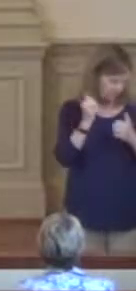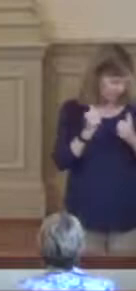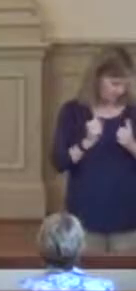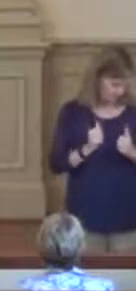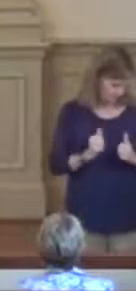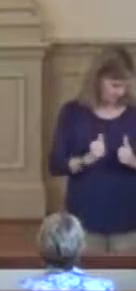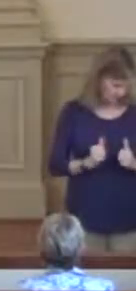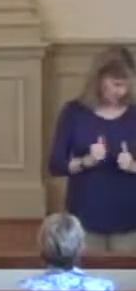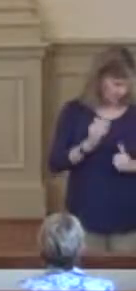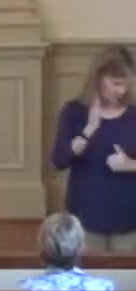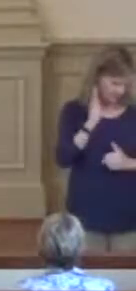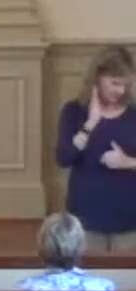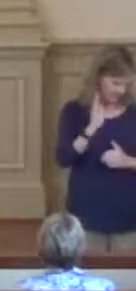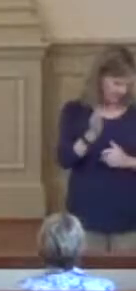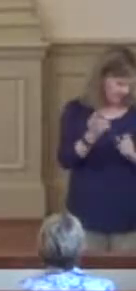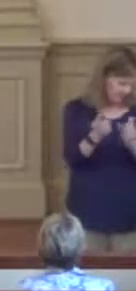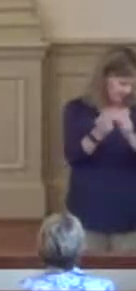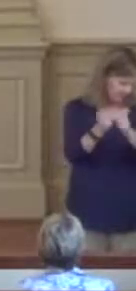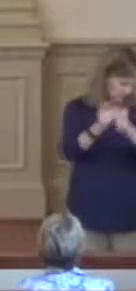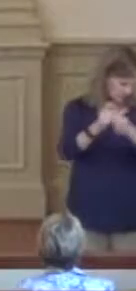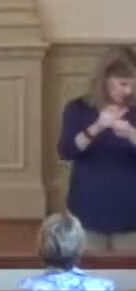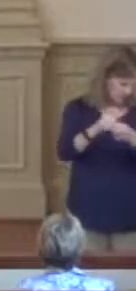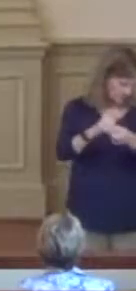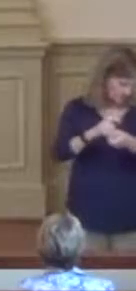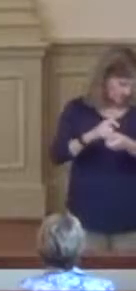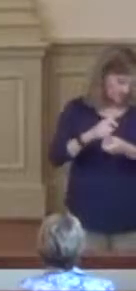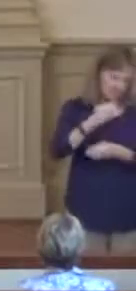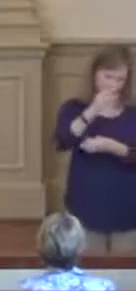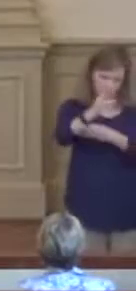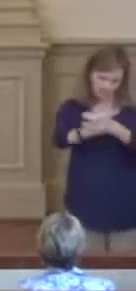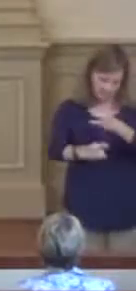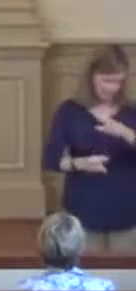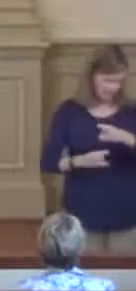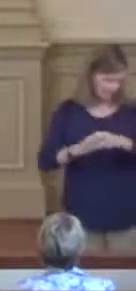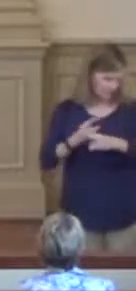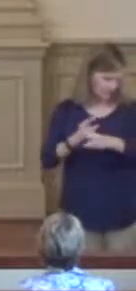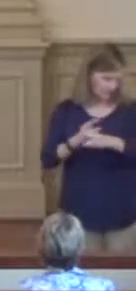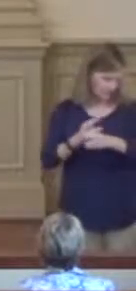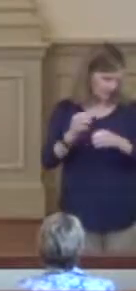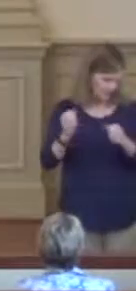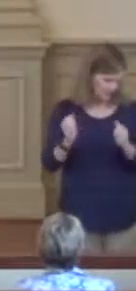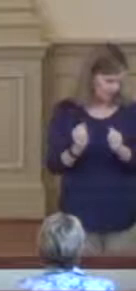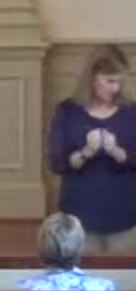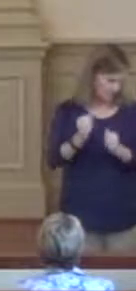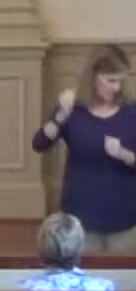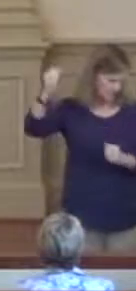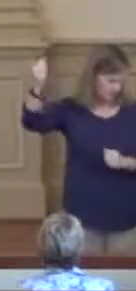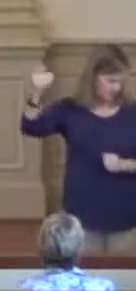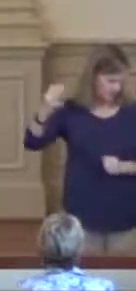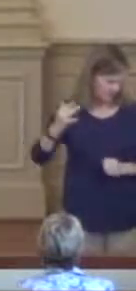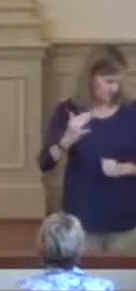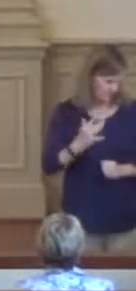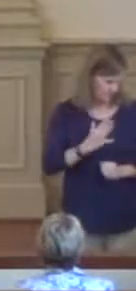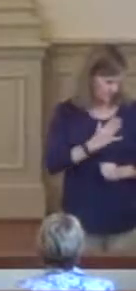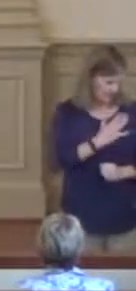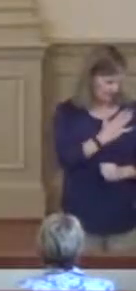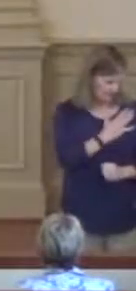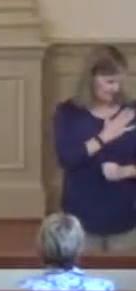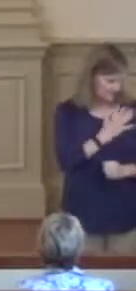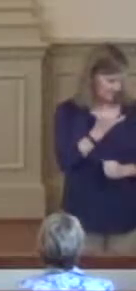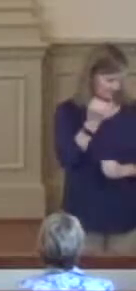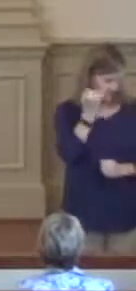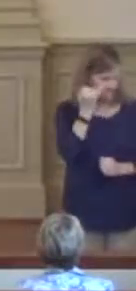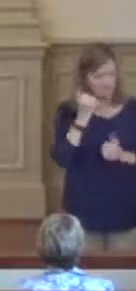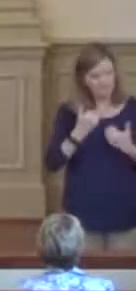if I could, I would change the world with your